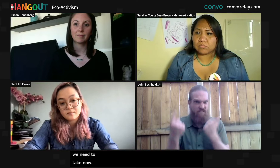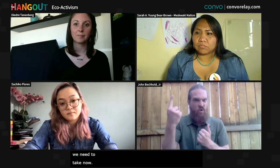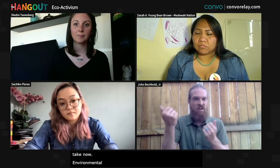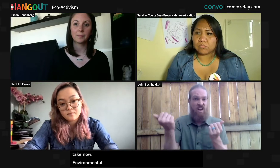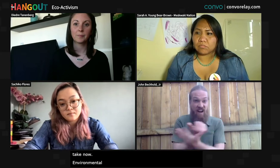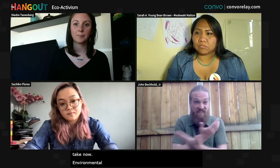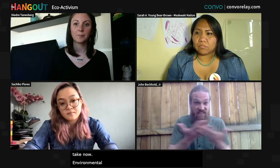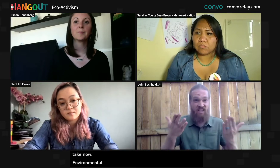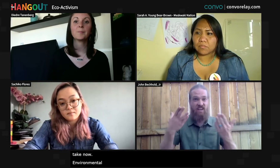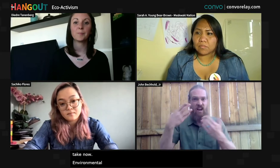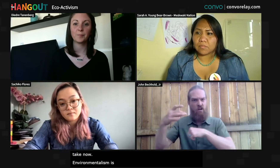eco-activism